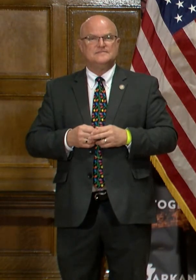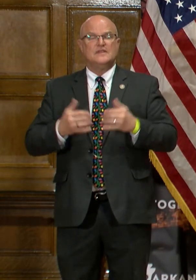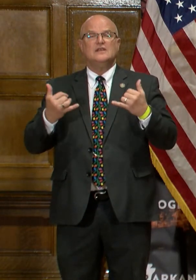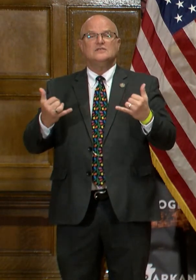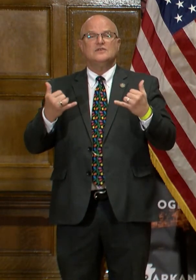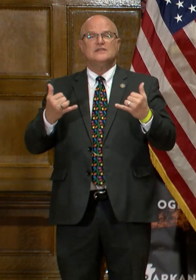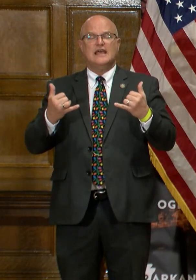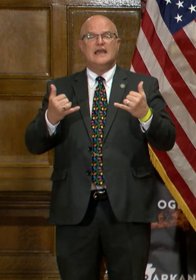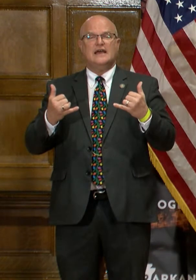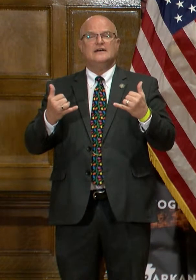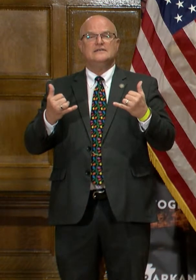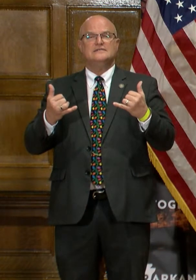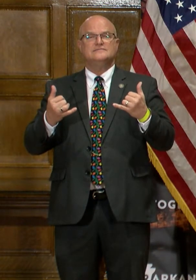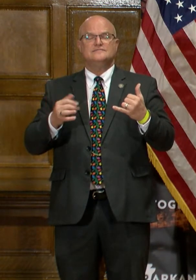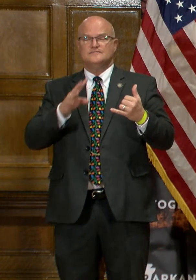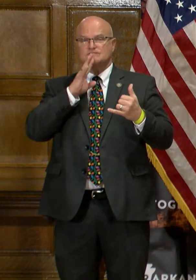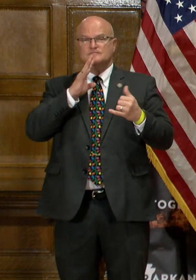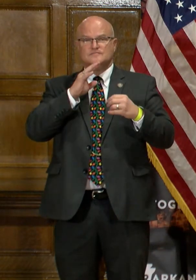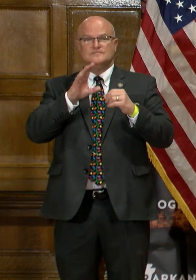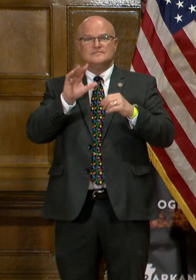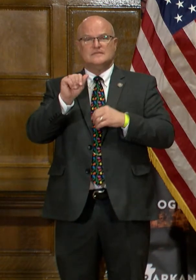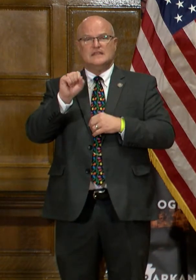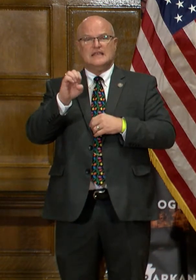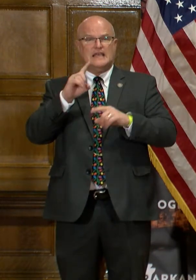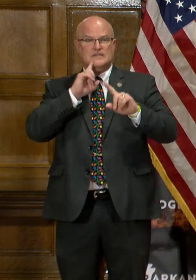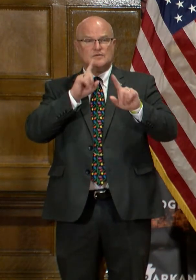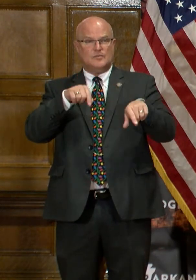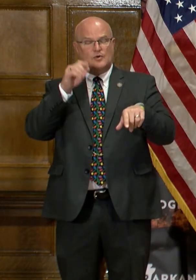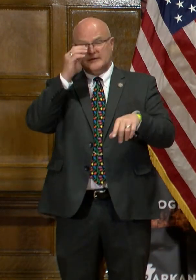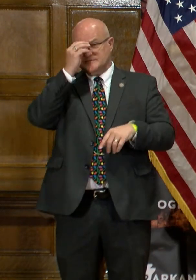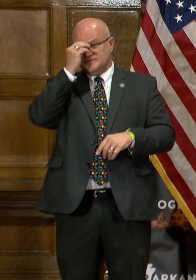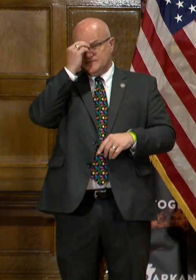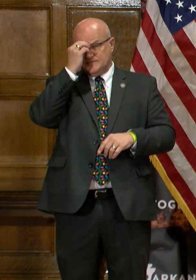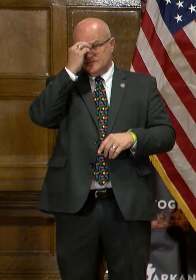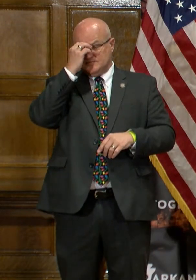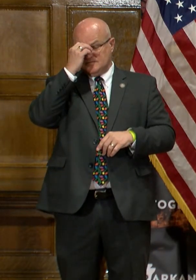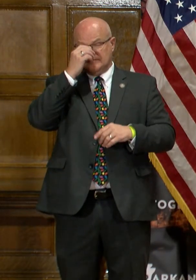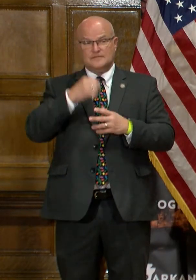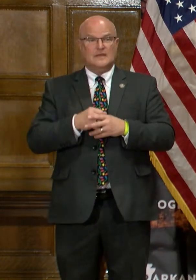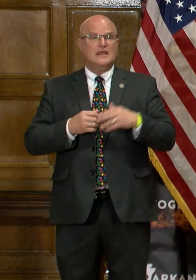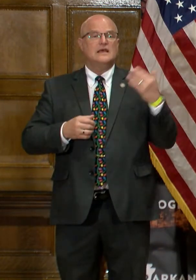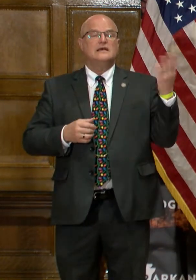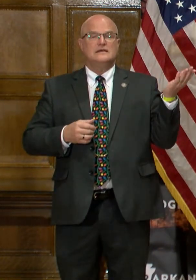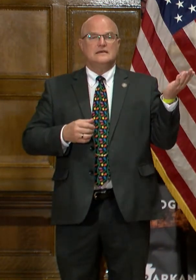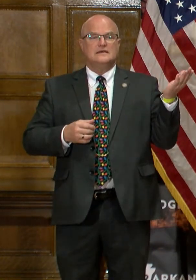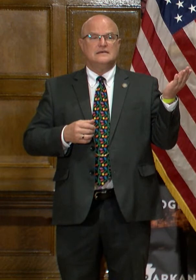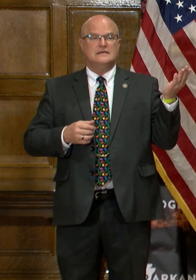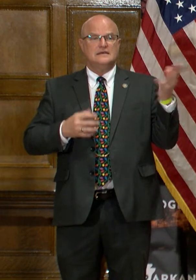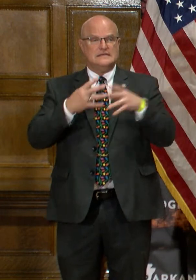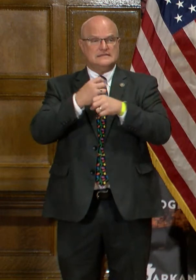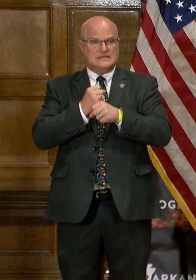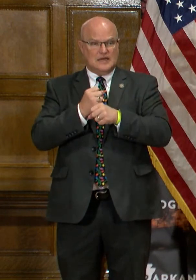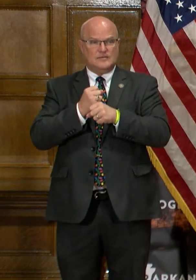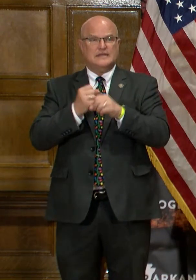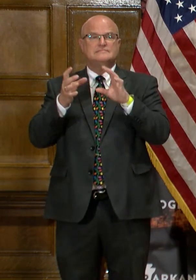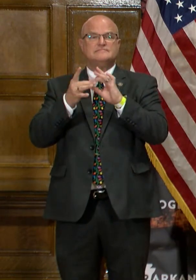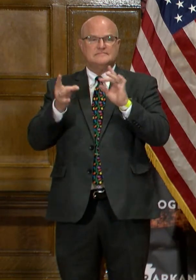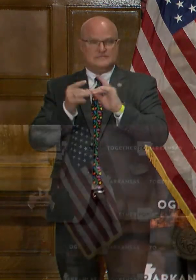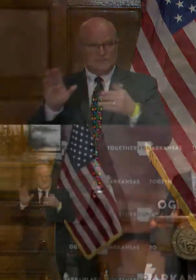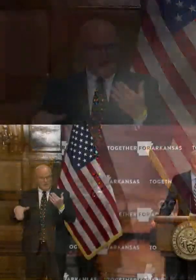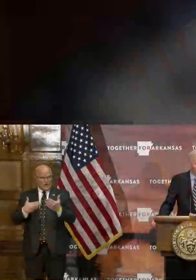With that, let me go to our case report. And this summary tells it